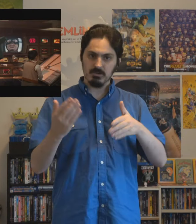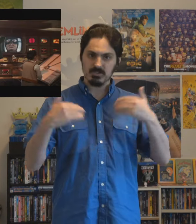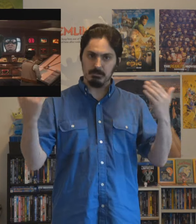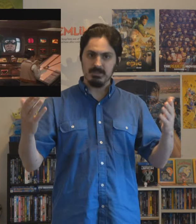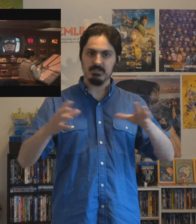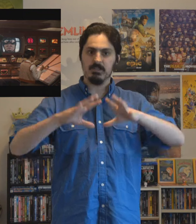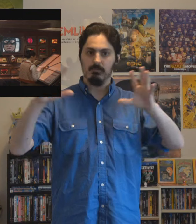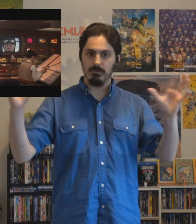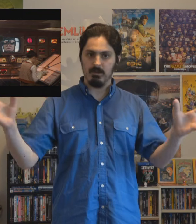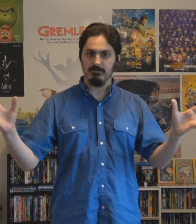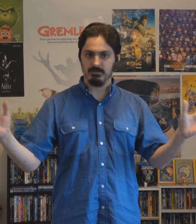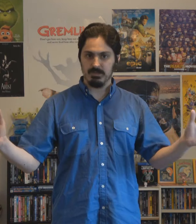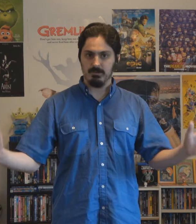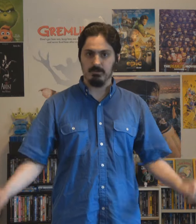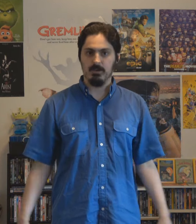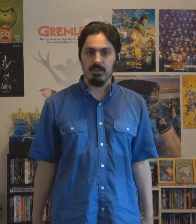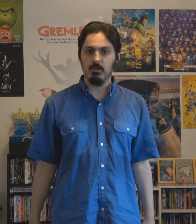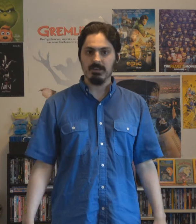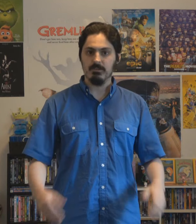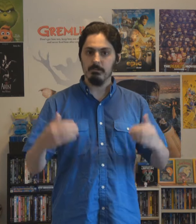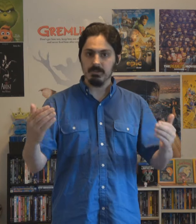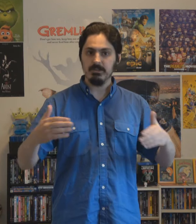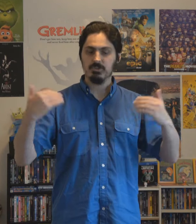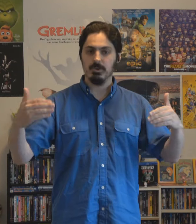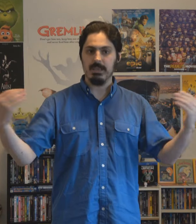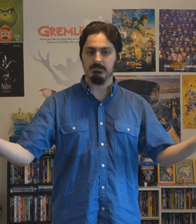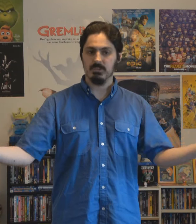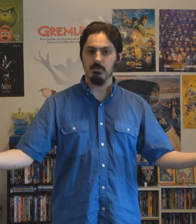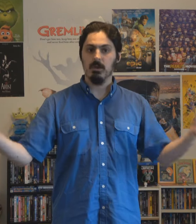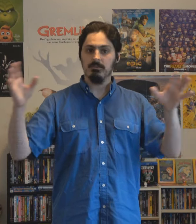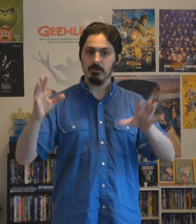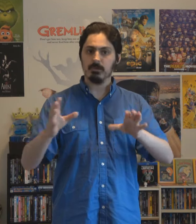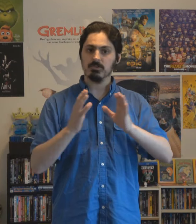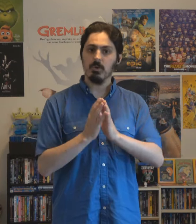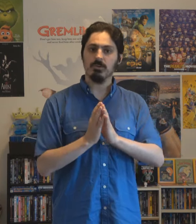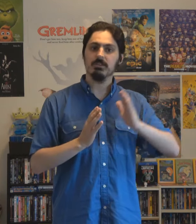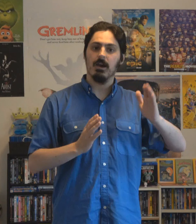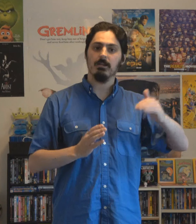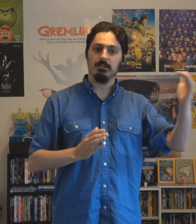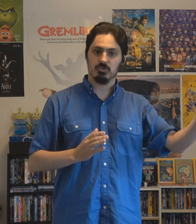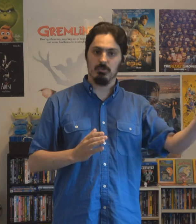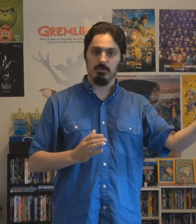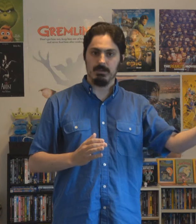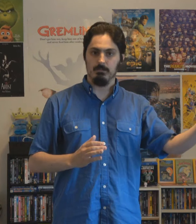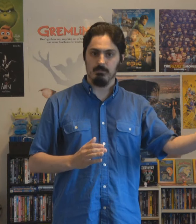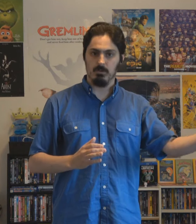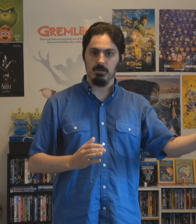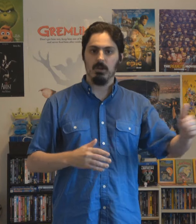curiously plays into the overall narrative presented here. Even when given the ability to join the MCU, the filmmakers don't want to entirely destroy what came before. While